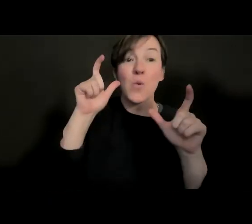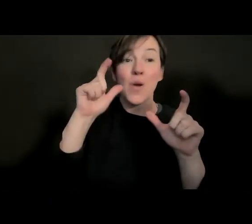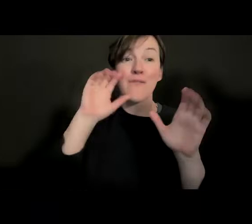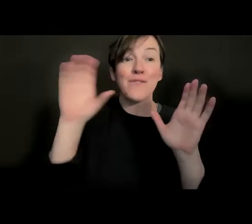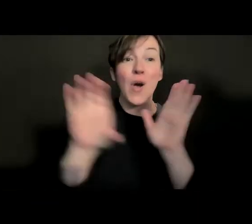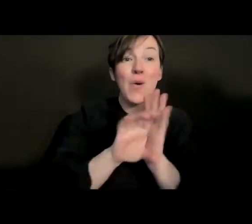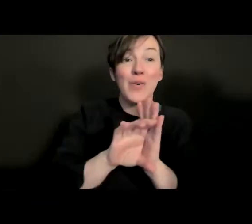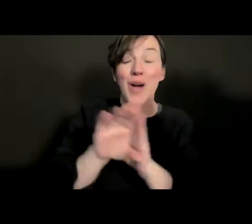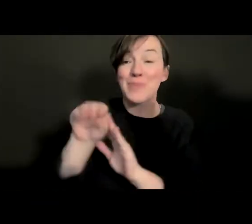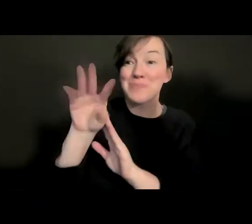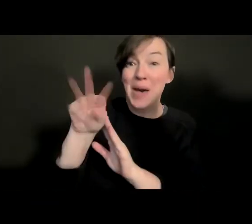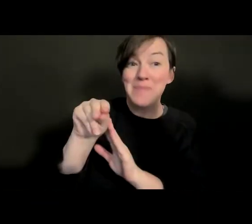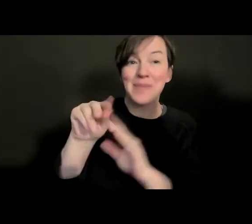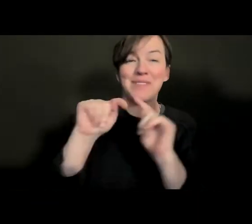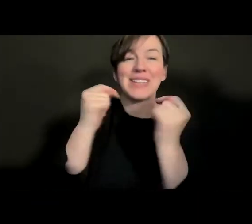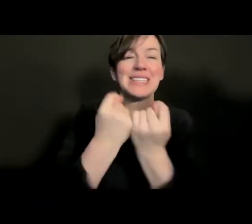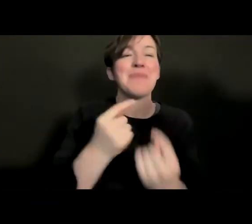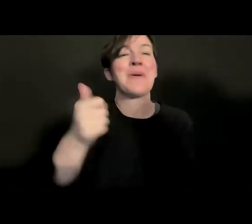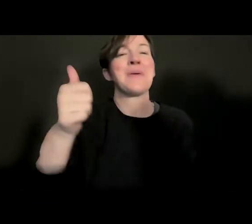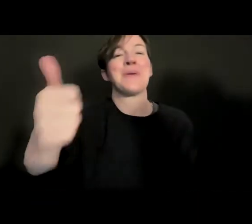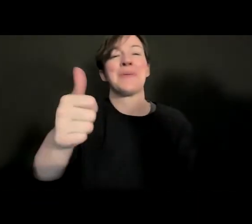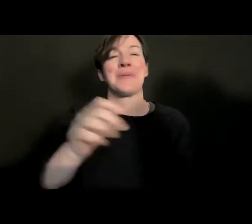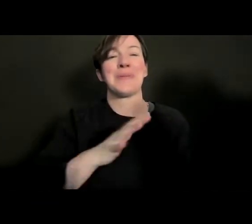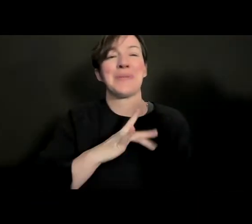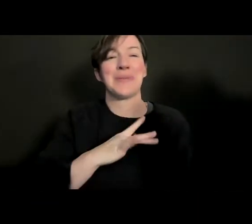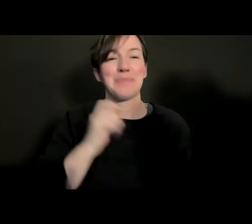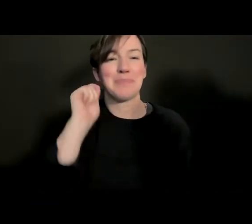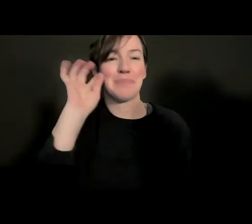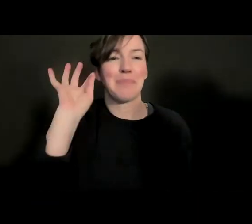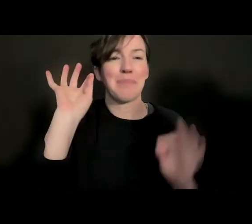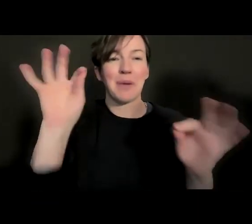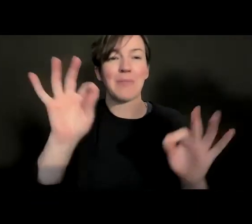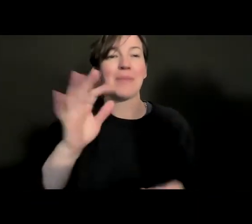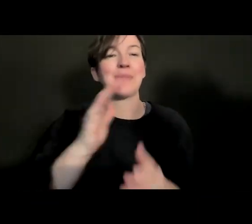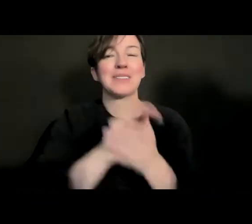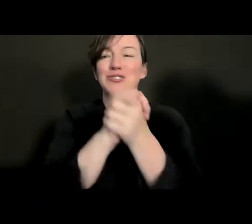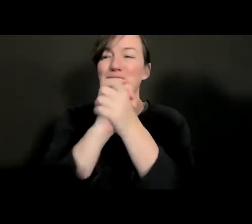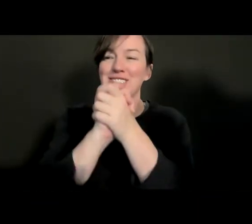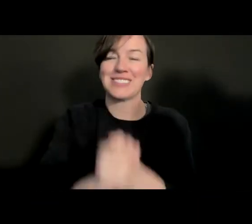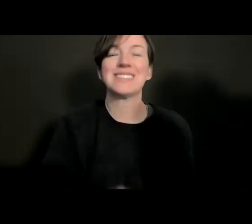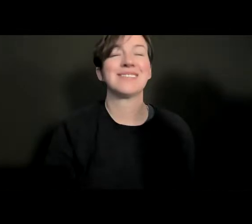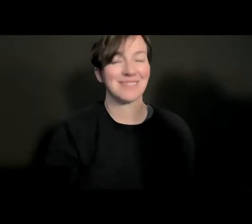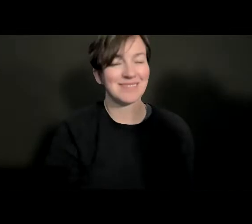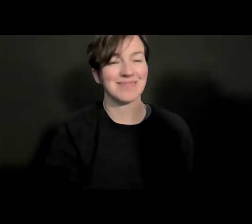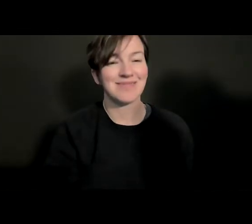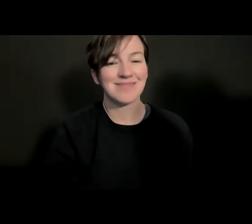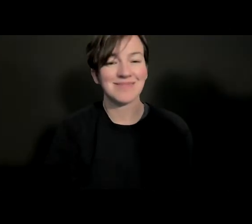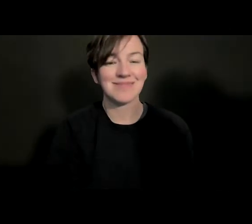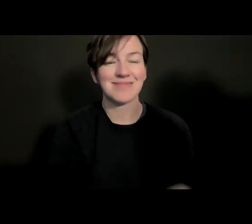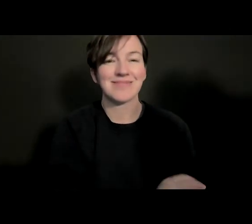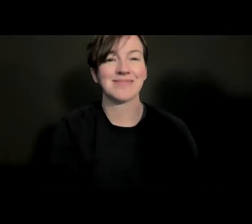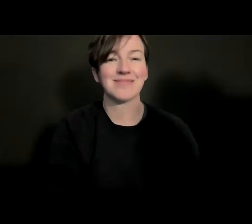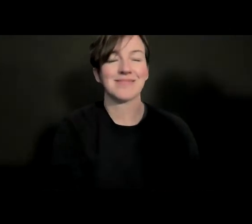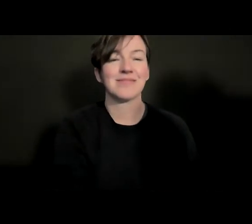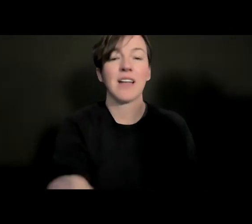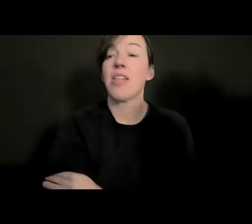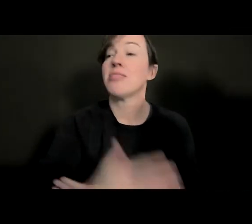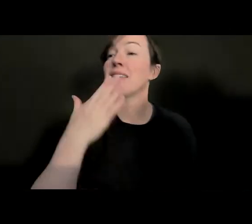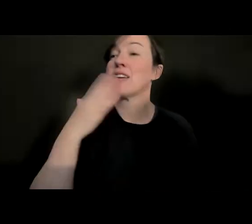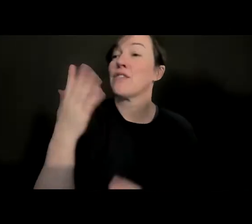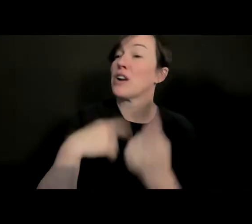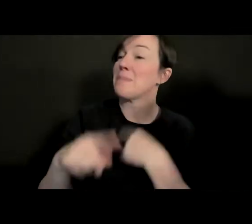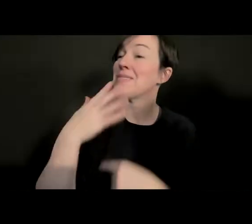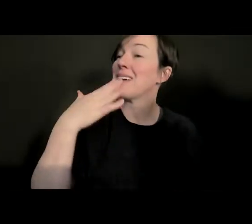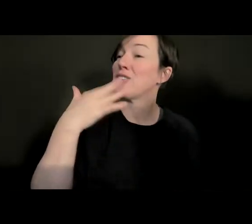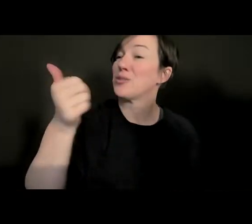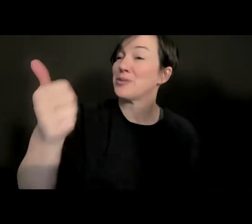Yeah. Yes, Okay. excellent. perfect. Felicidades. Felicidades. Congratulations. Thanks for coming. Thank you for